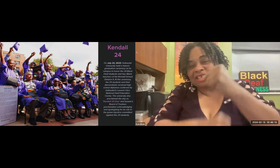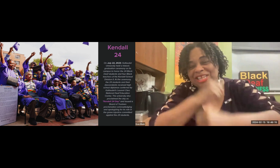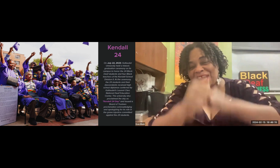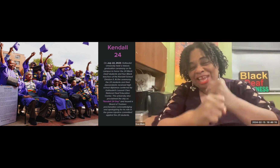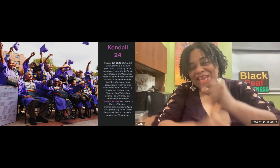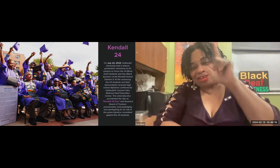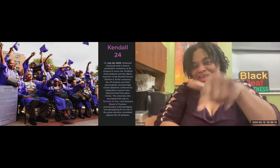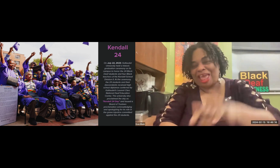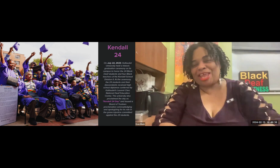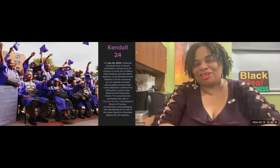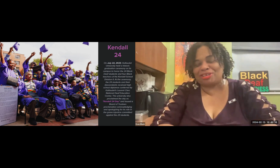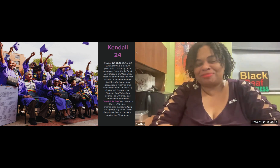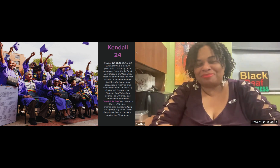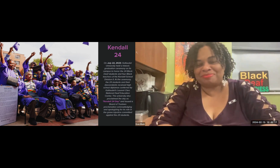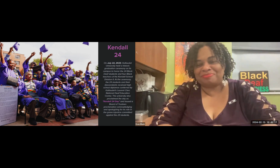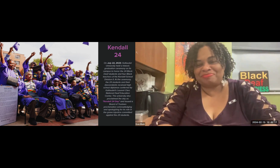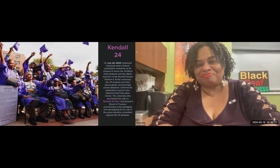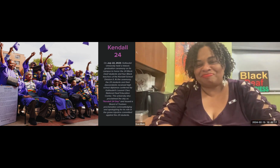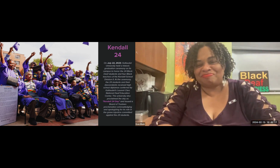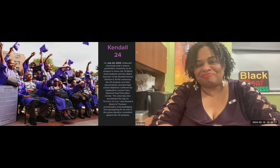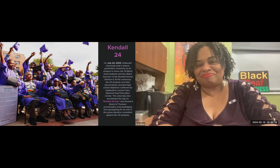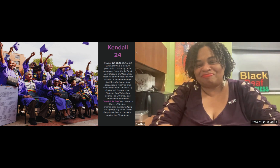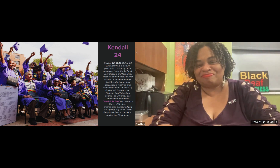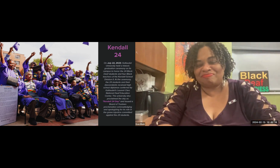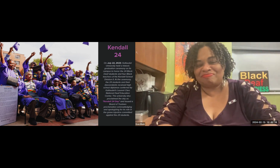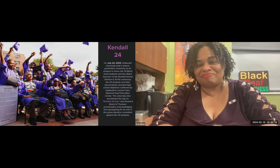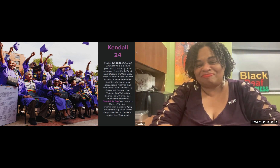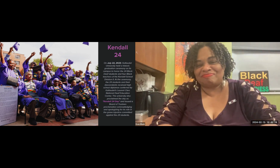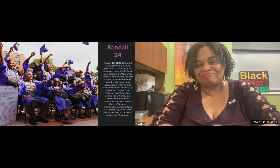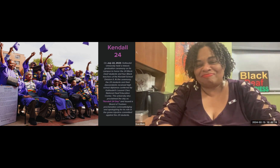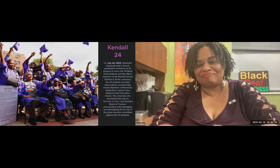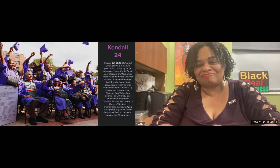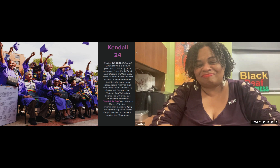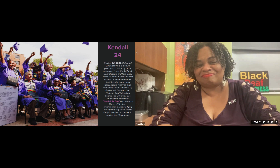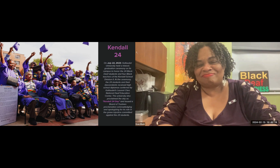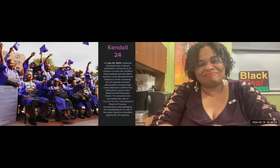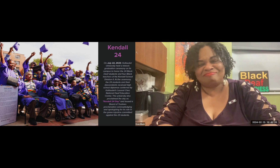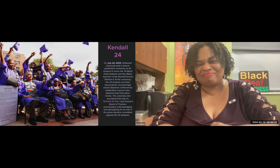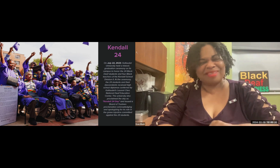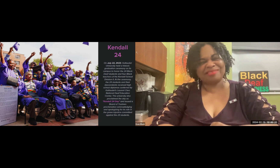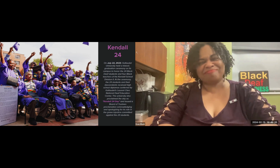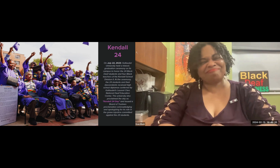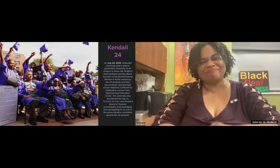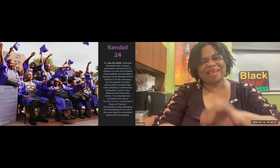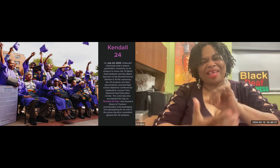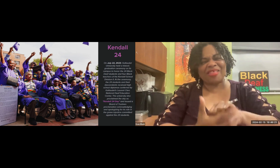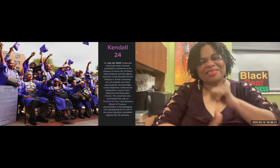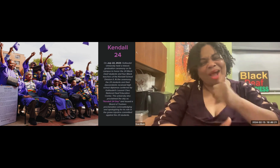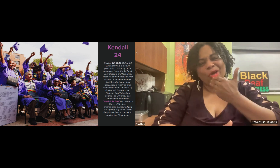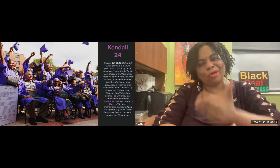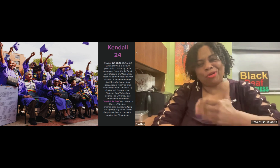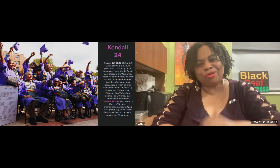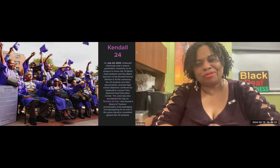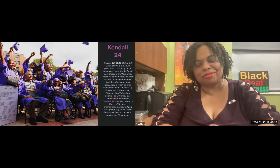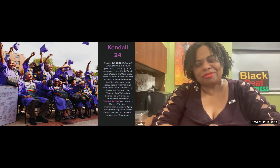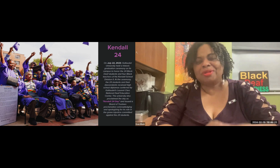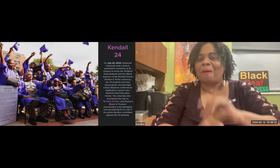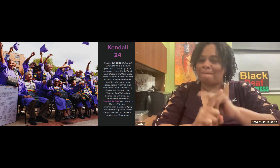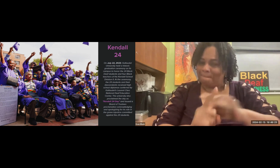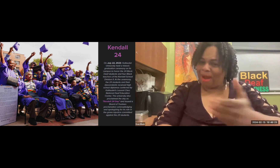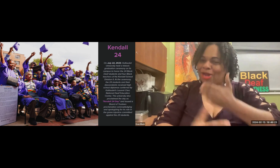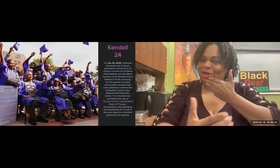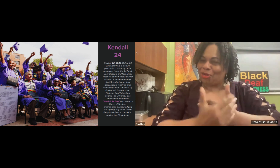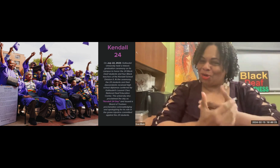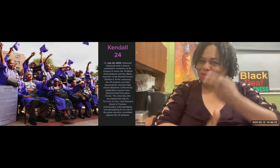them that. 70 plus years later, they received their high school